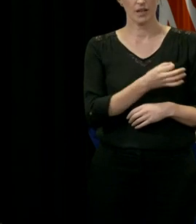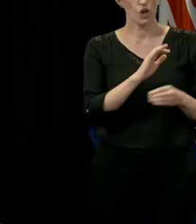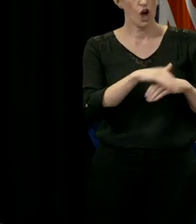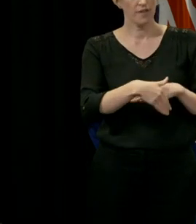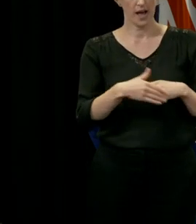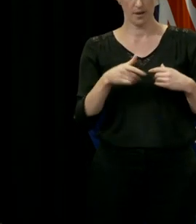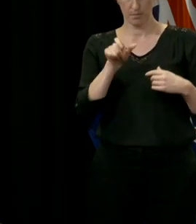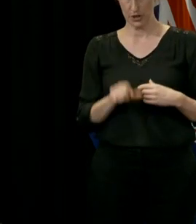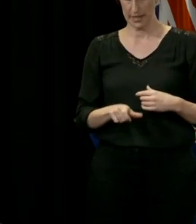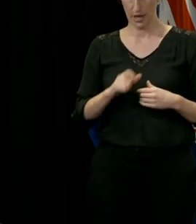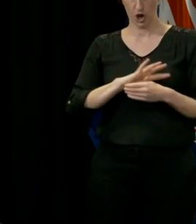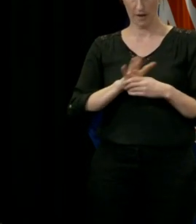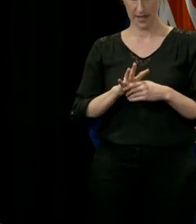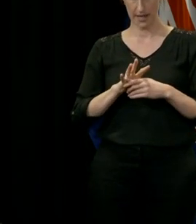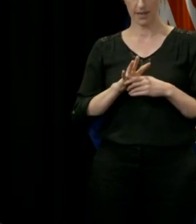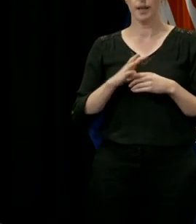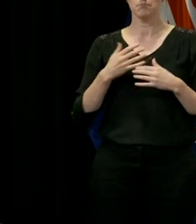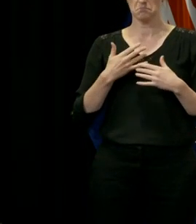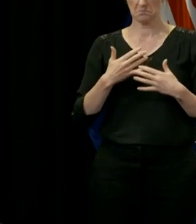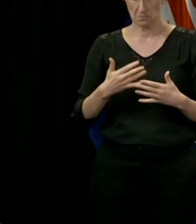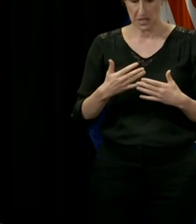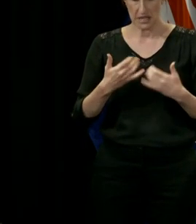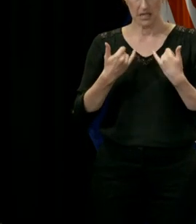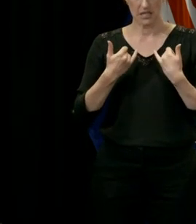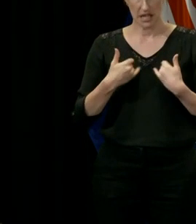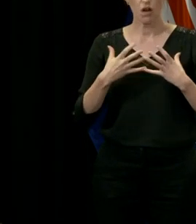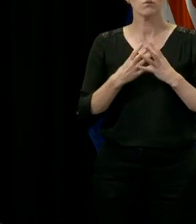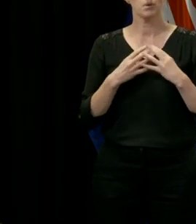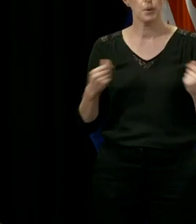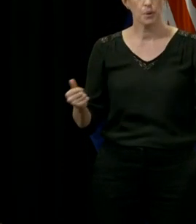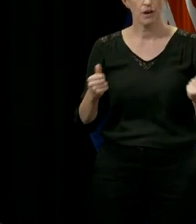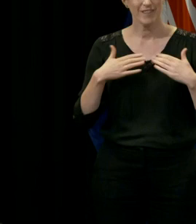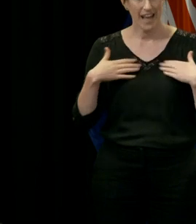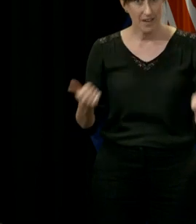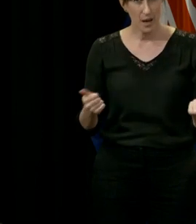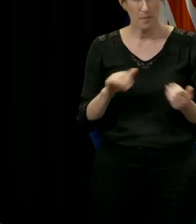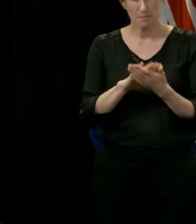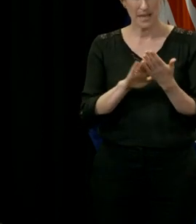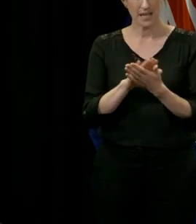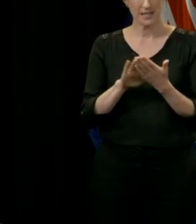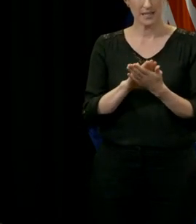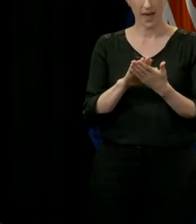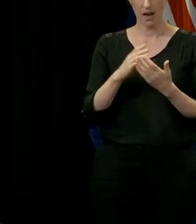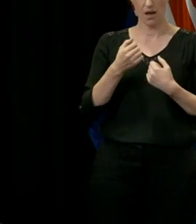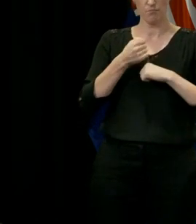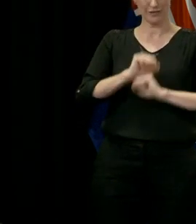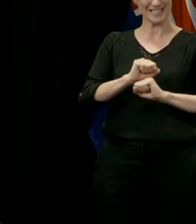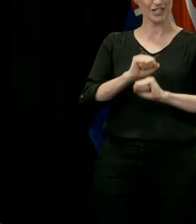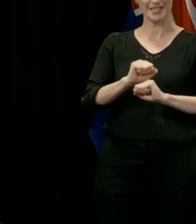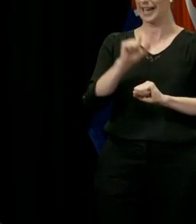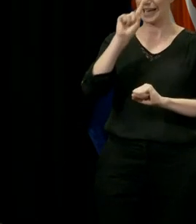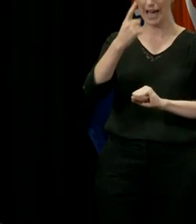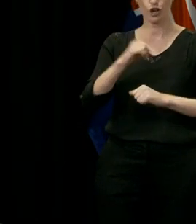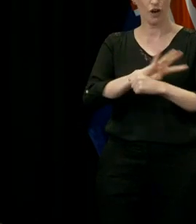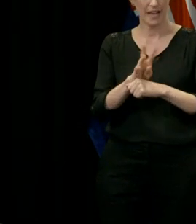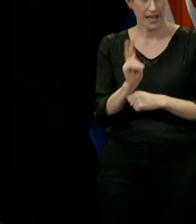COVID, are they now considered immune, or do they step to COVID? That is my understanding, and my understanding is equally that there is tests being worked on